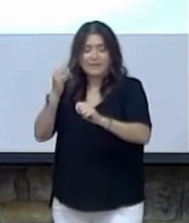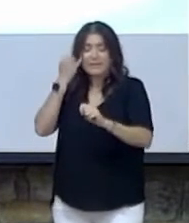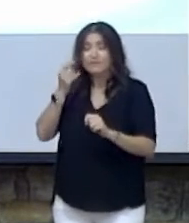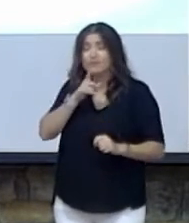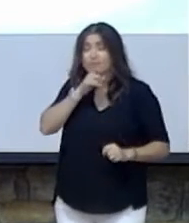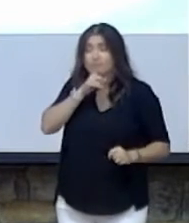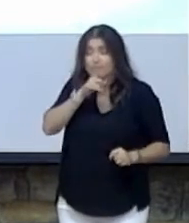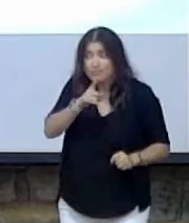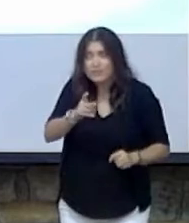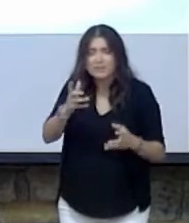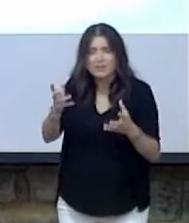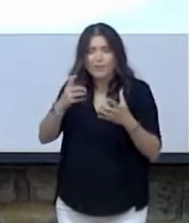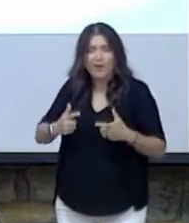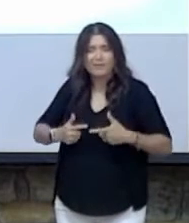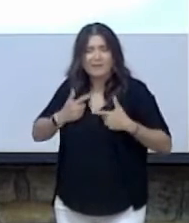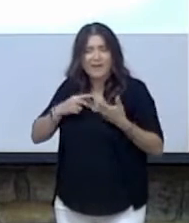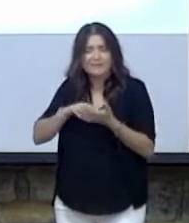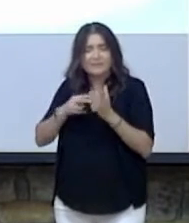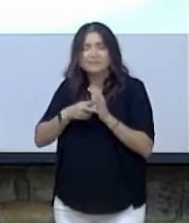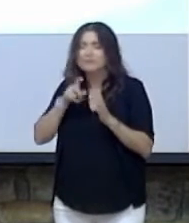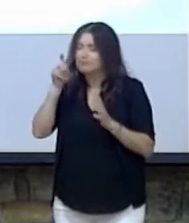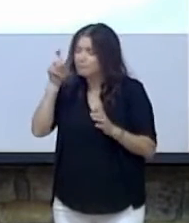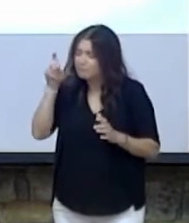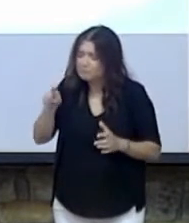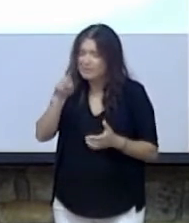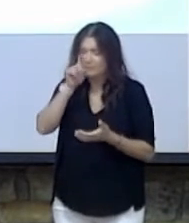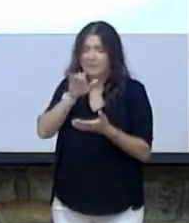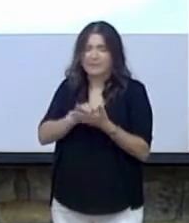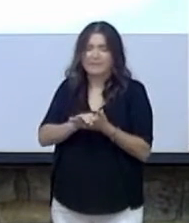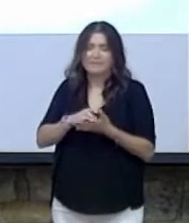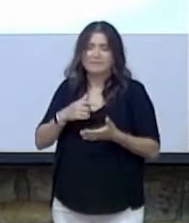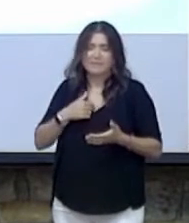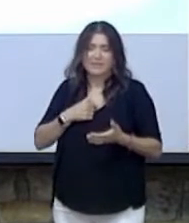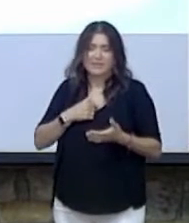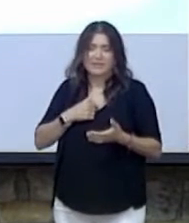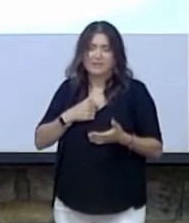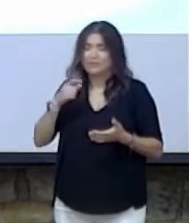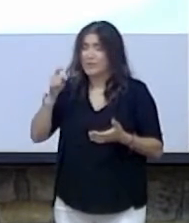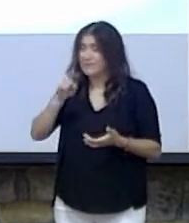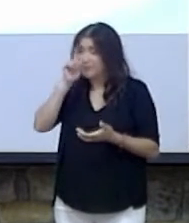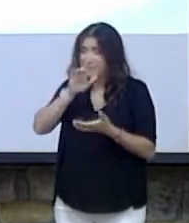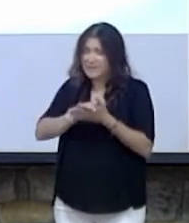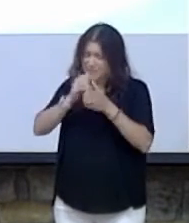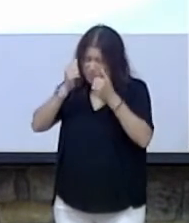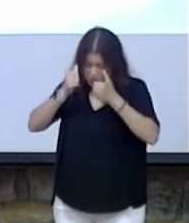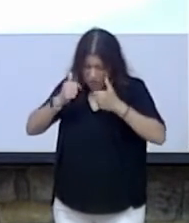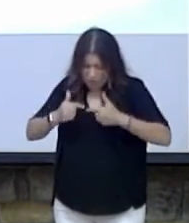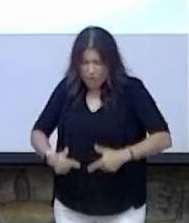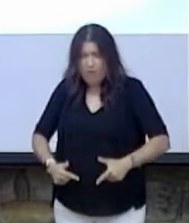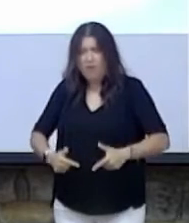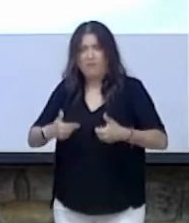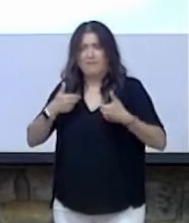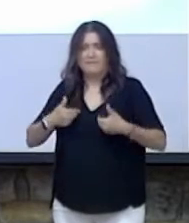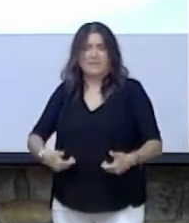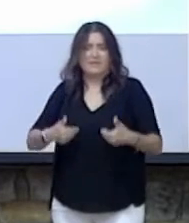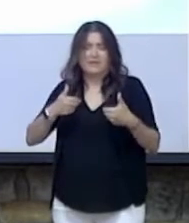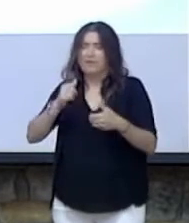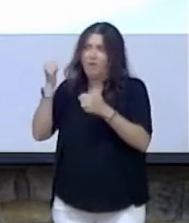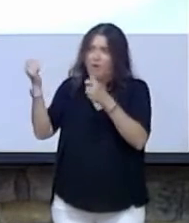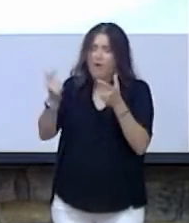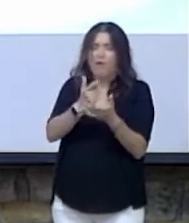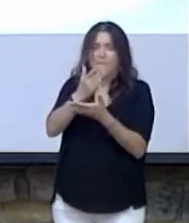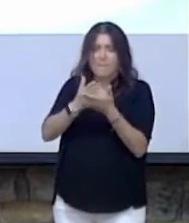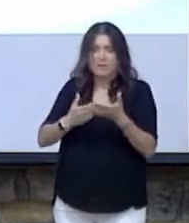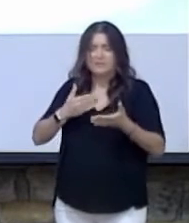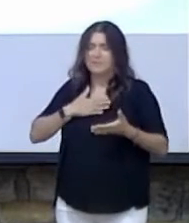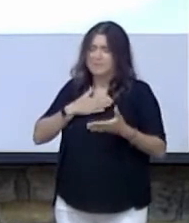really want life, you've got to believe in me. You've got to believe in all of me. You've got to accept every aspect of me and